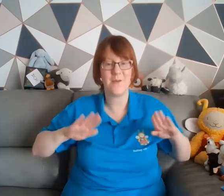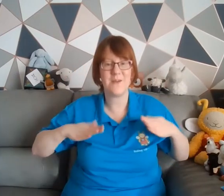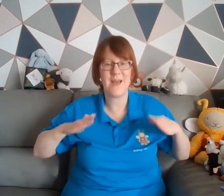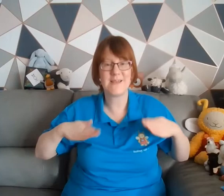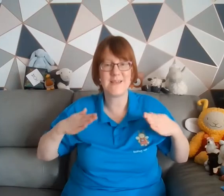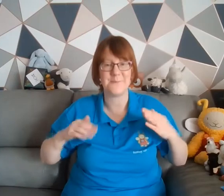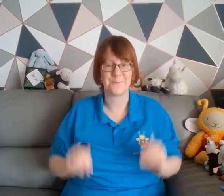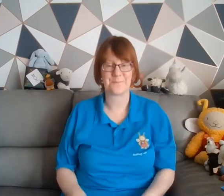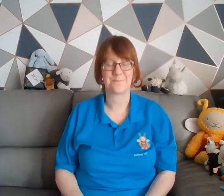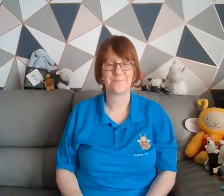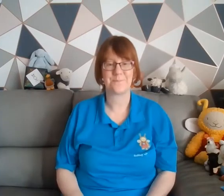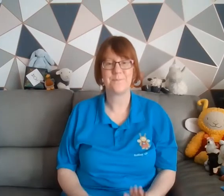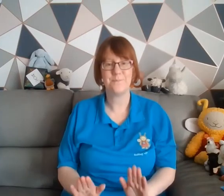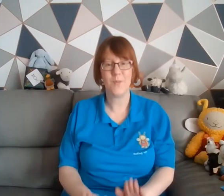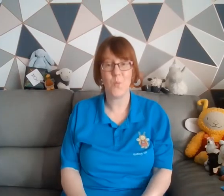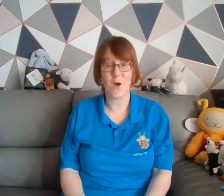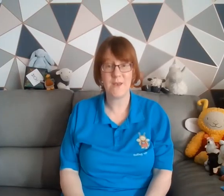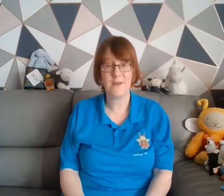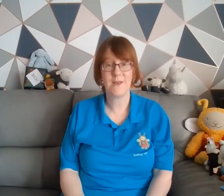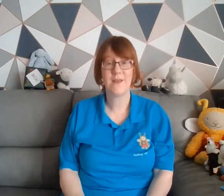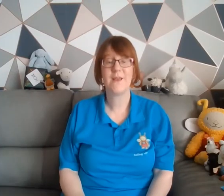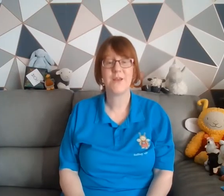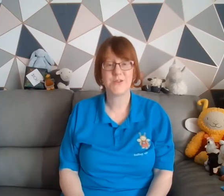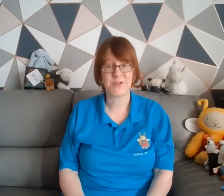we ready? One, two,